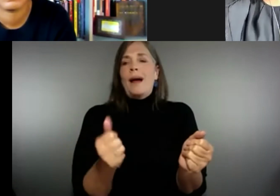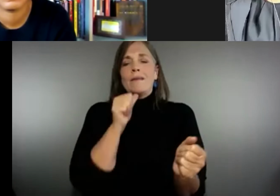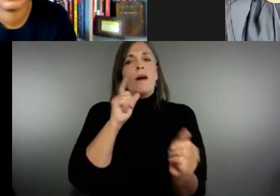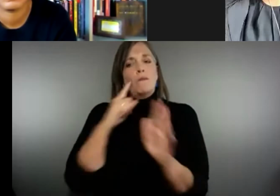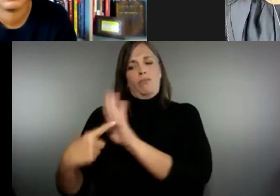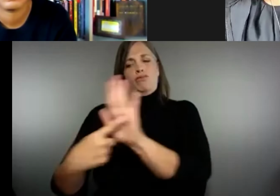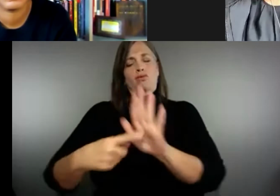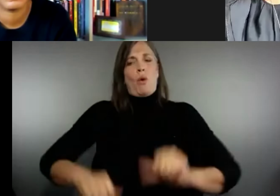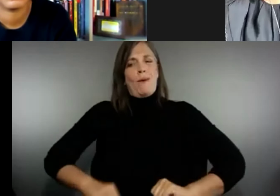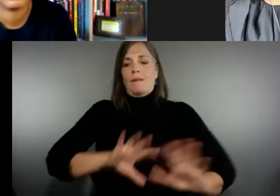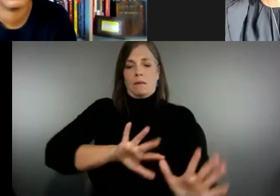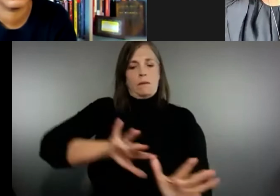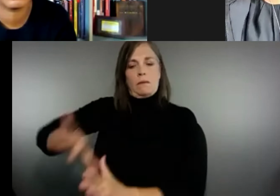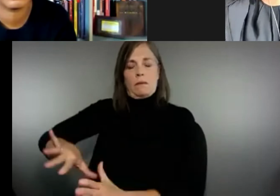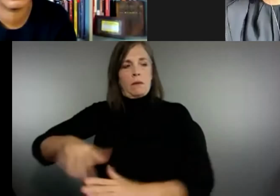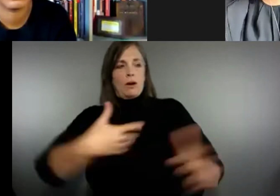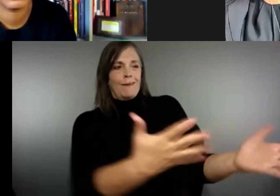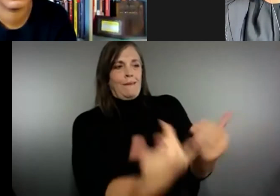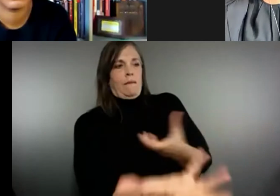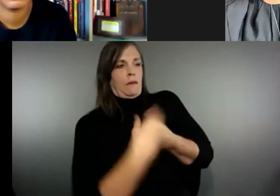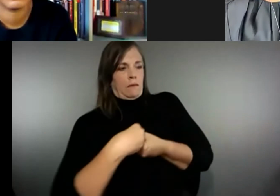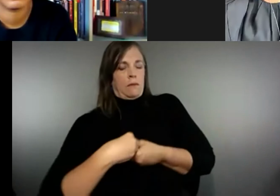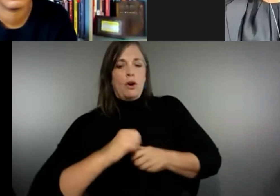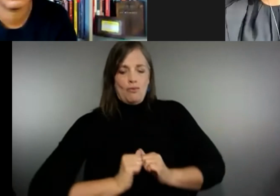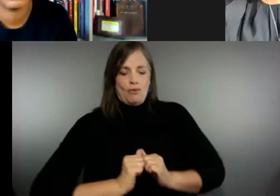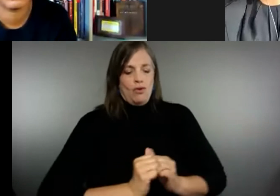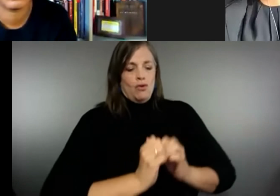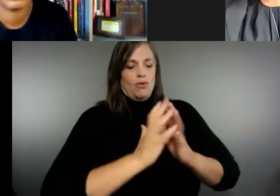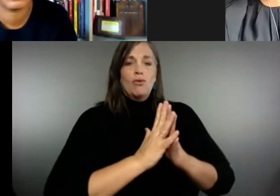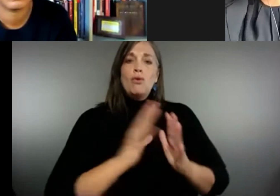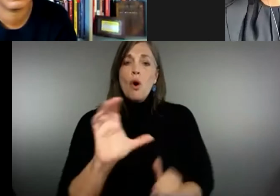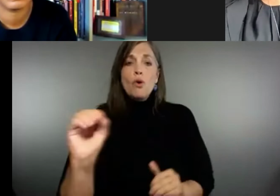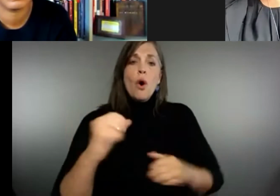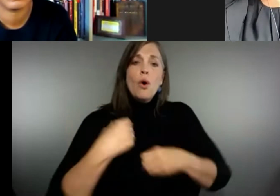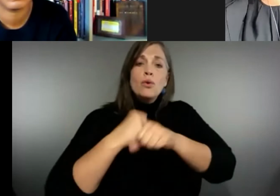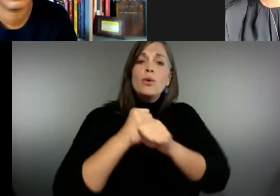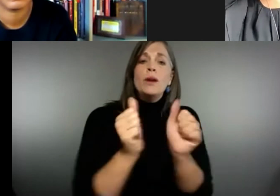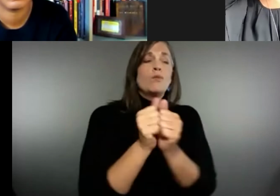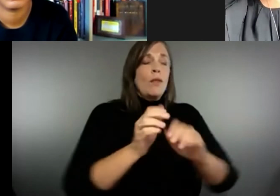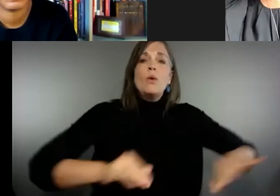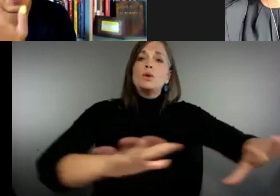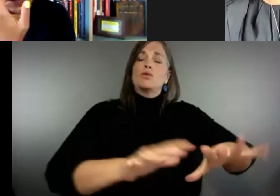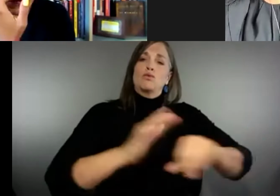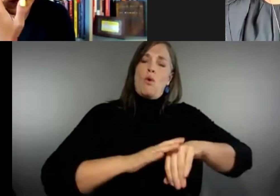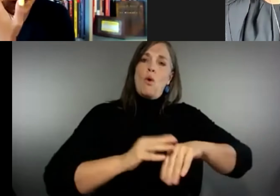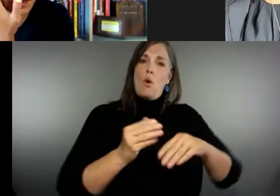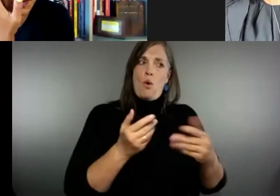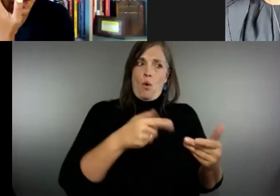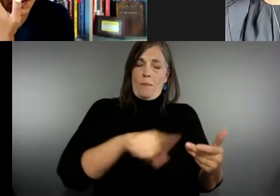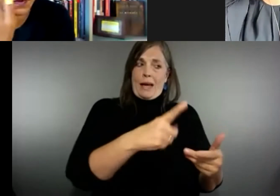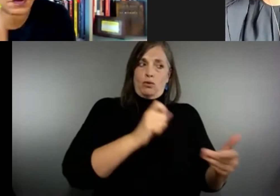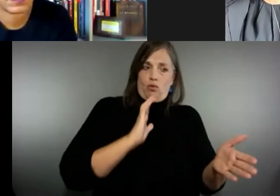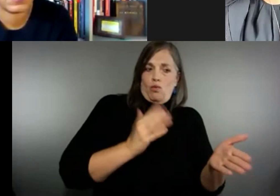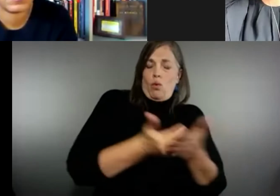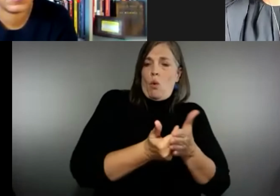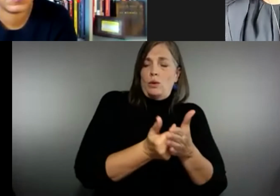focused on the idea of co-creating with people on the ground um who are closest to the solutions because they're closest to the challenges um and you